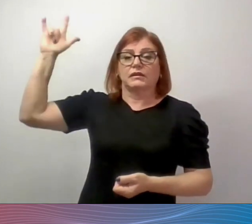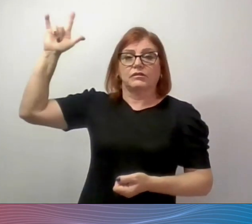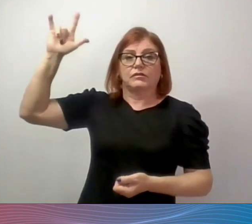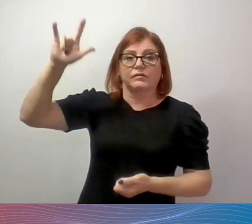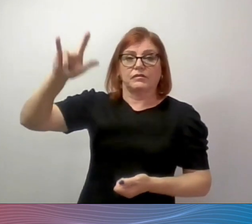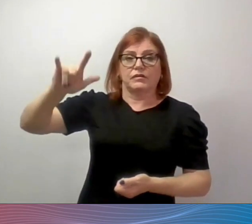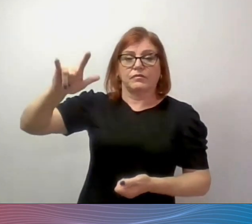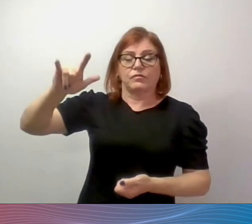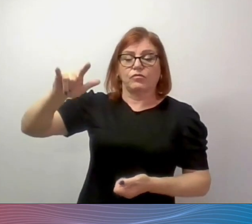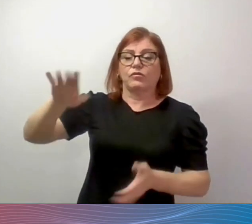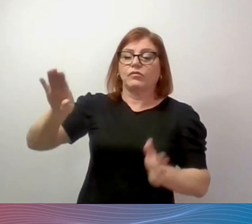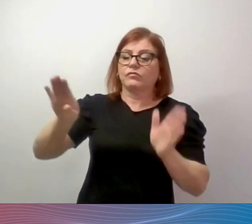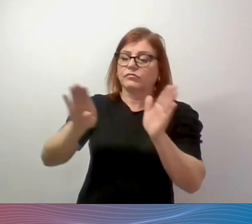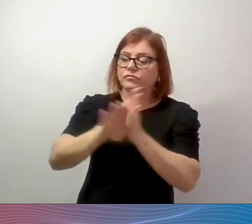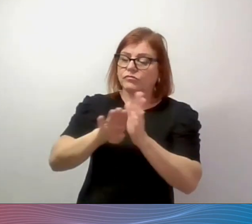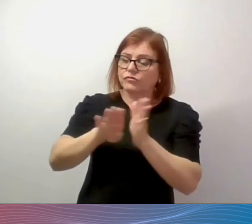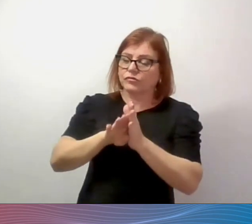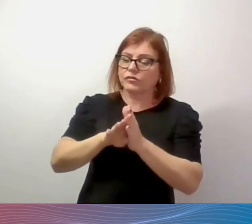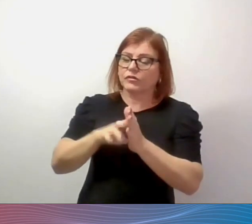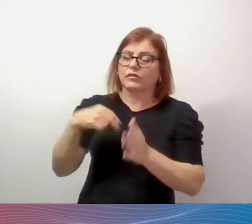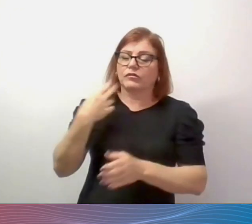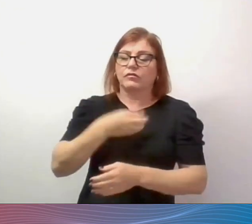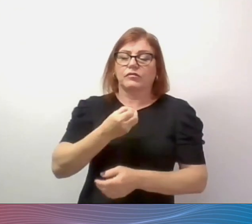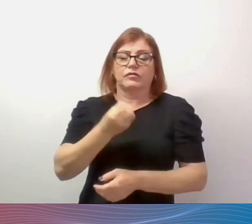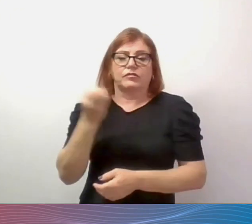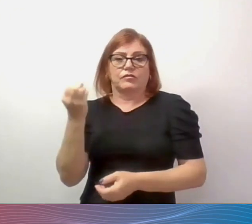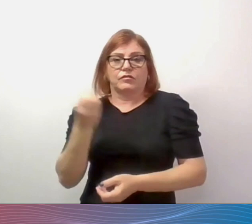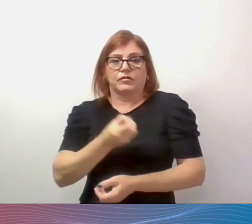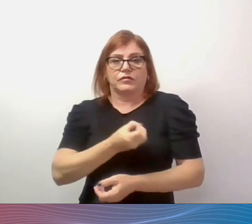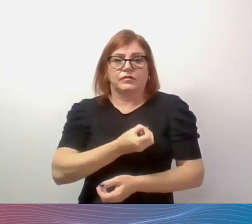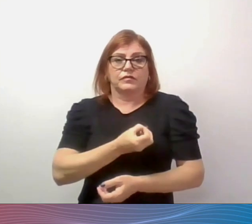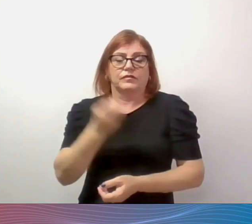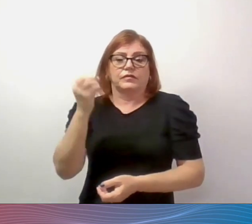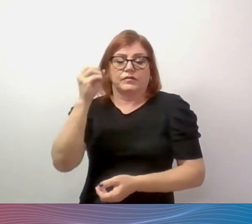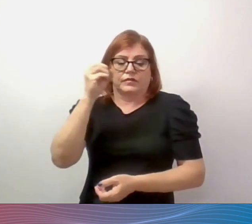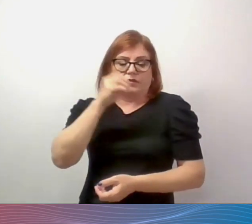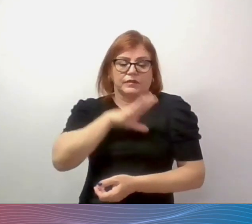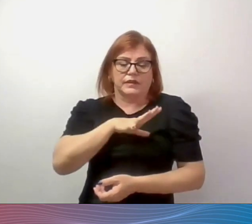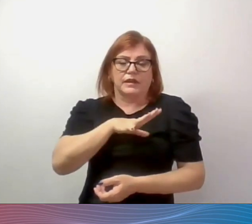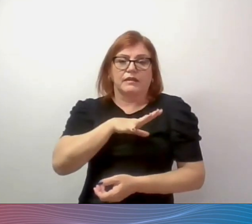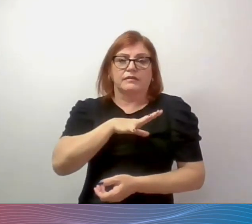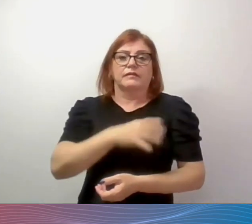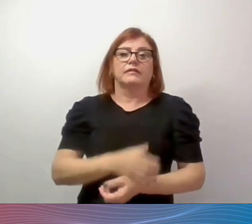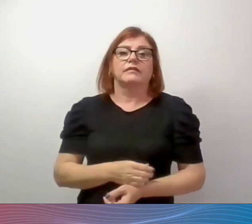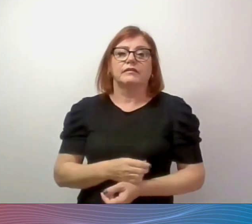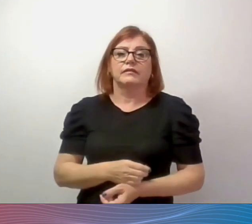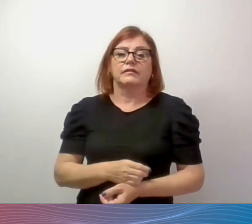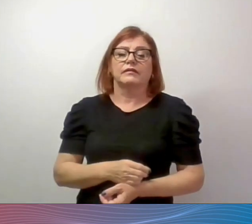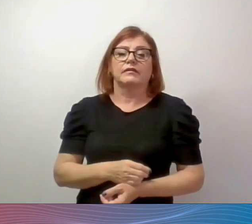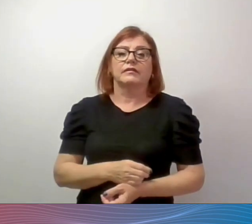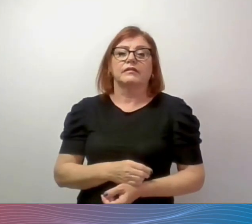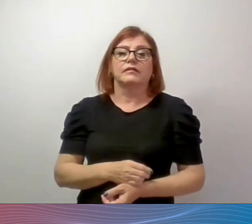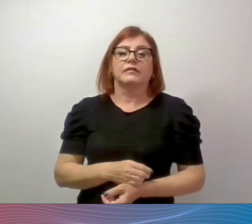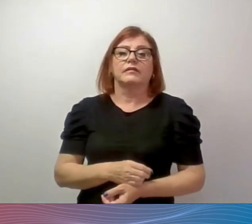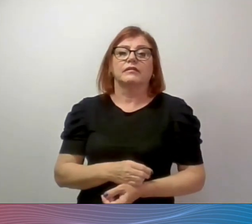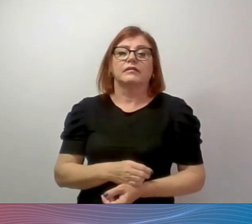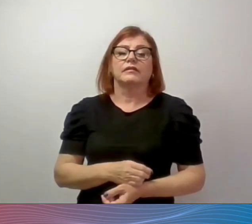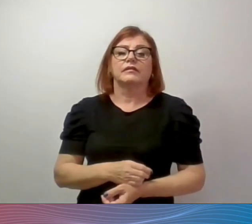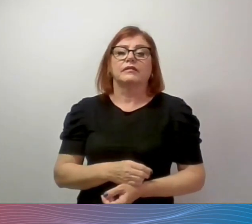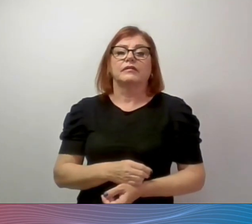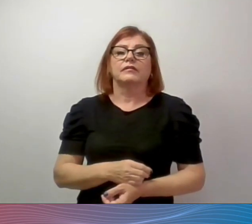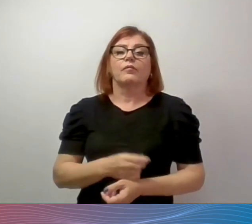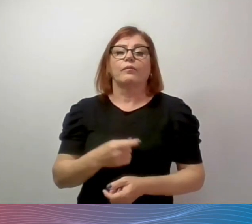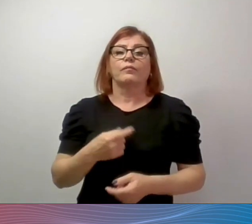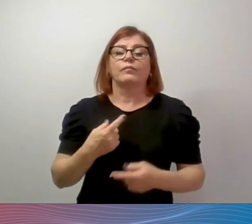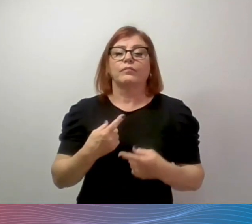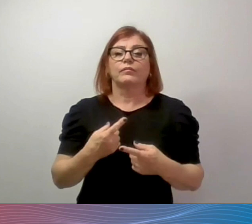até nós, Deus é graça. And when it reaches out to us, por meio de Jesus grace, Cristo. Through Jesus Christ. Não é maravilhoso, irmão? Isn't it wonderful, brothers